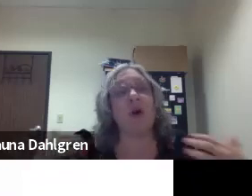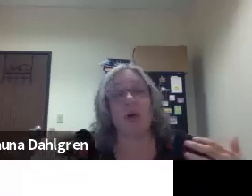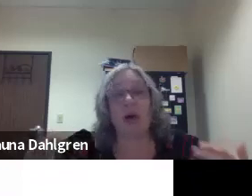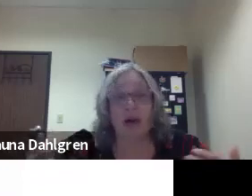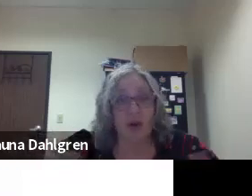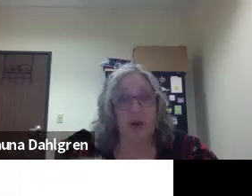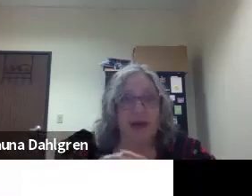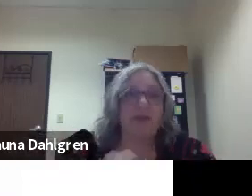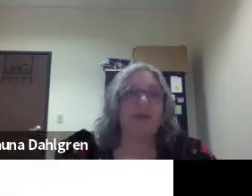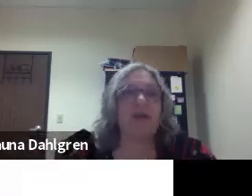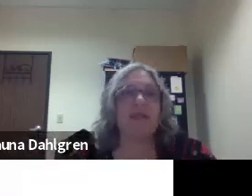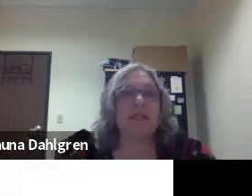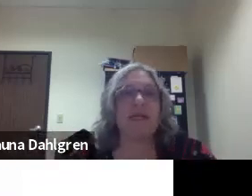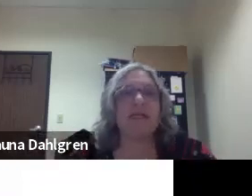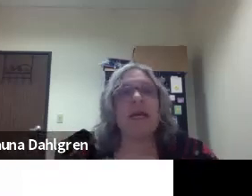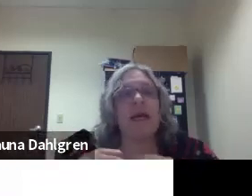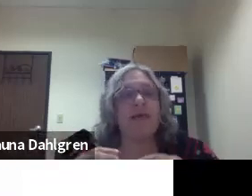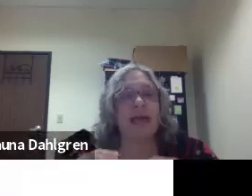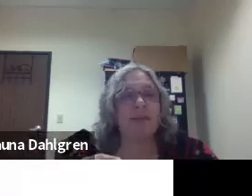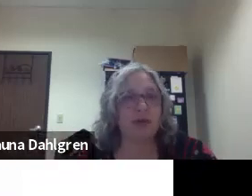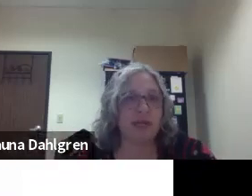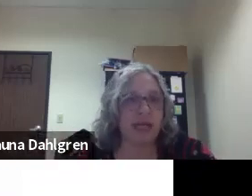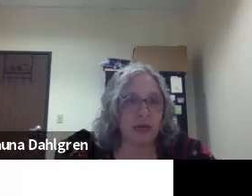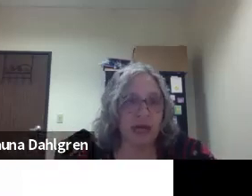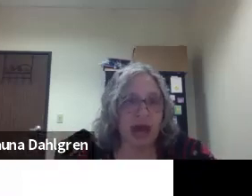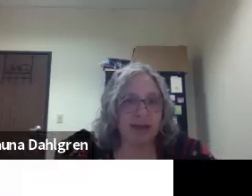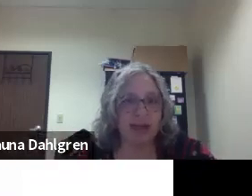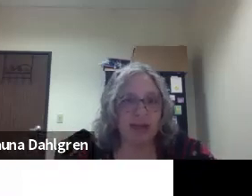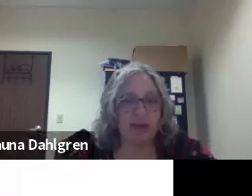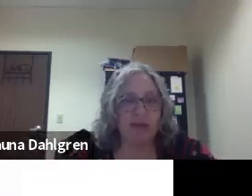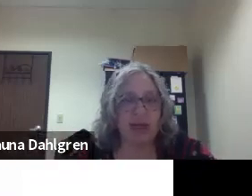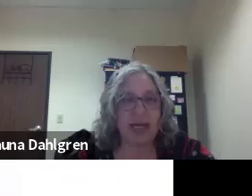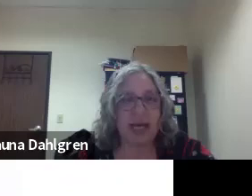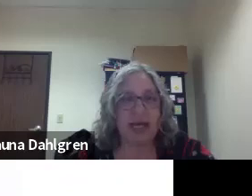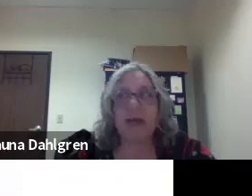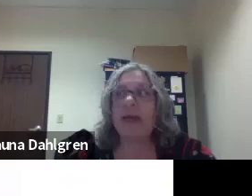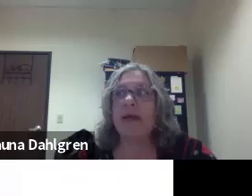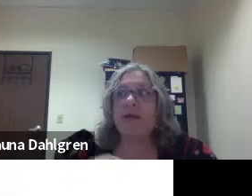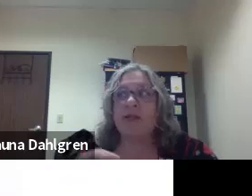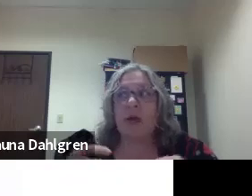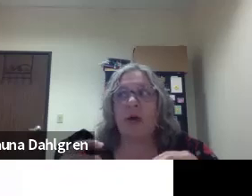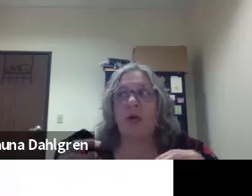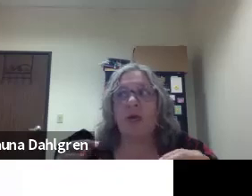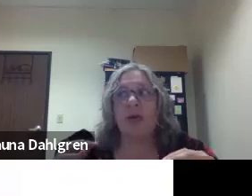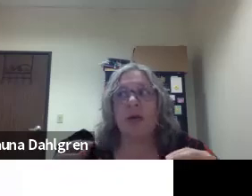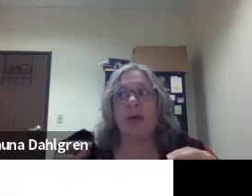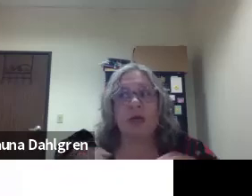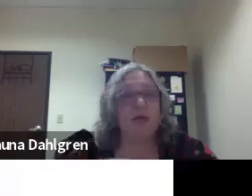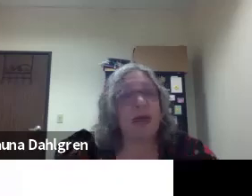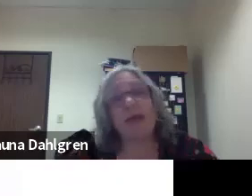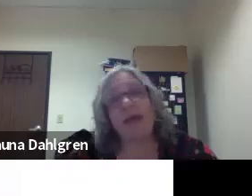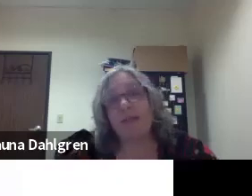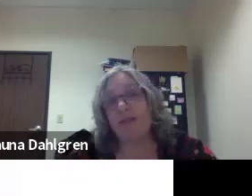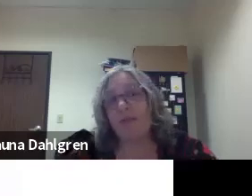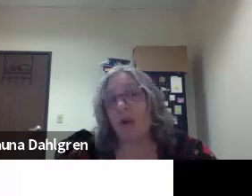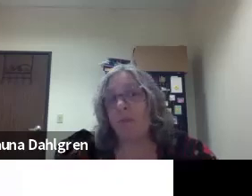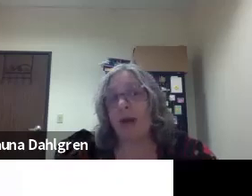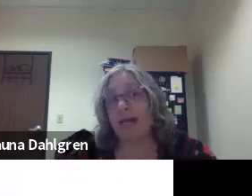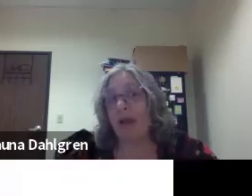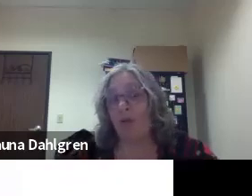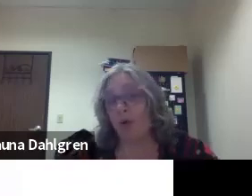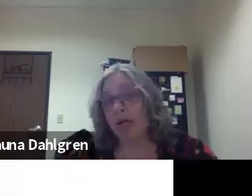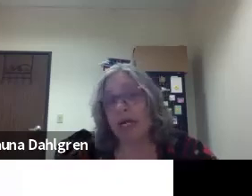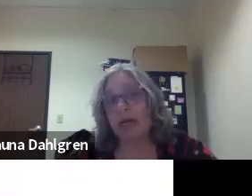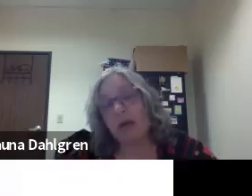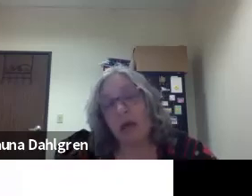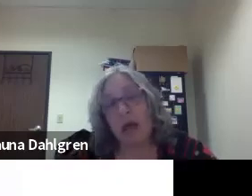services or other waiver services that a person can only access through Medicaid. So you may be able to make more money